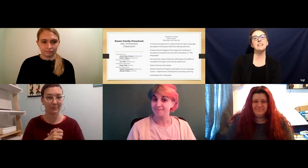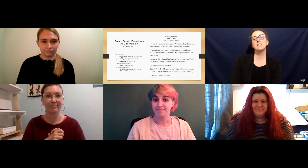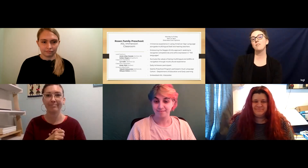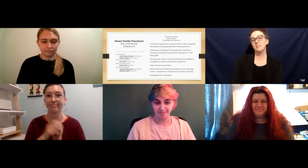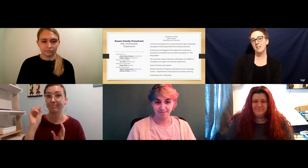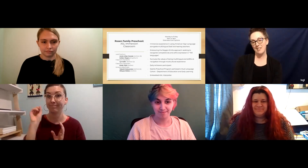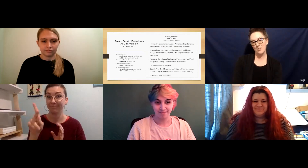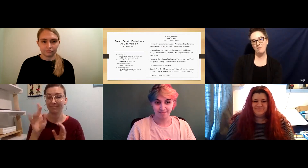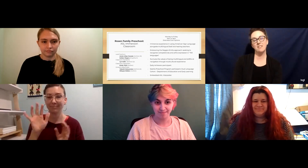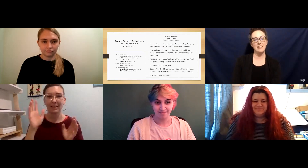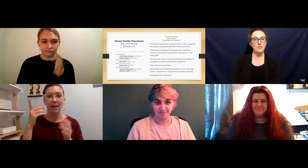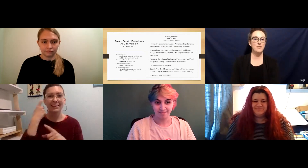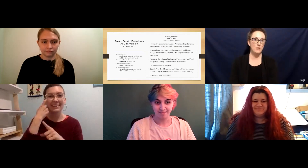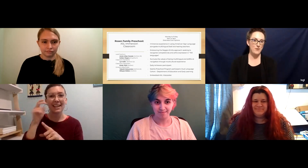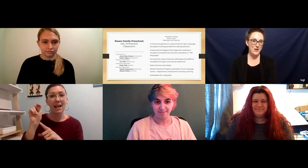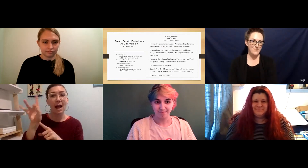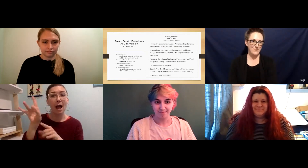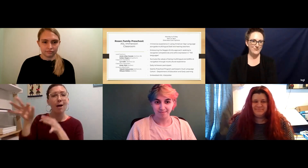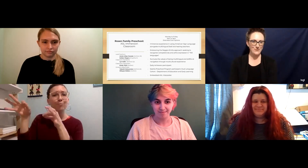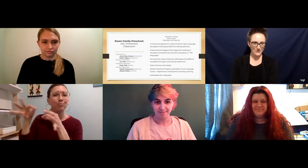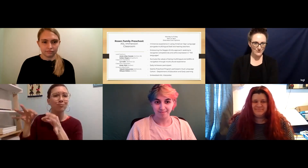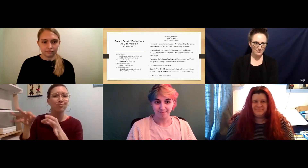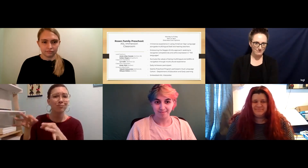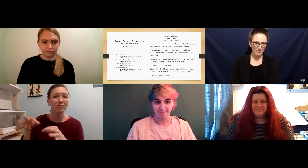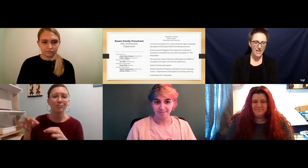Emily is involved in our classroom as a classroom interpreter.